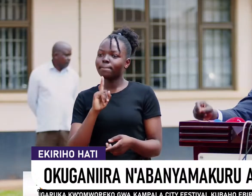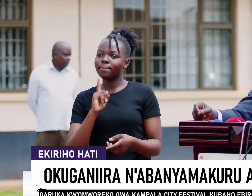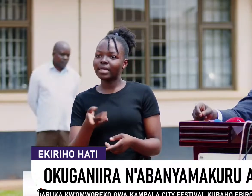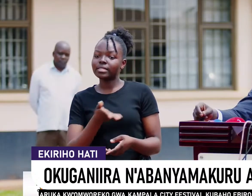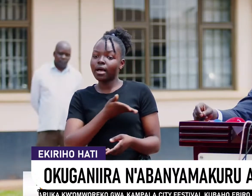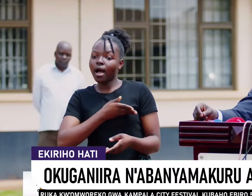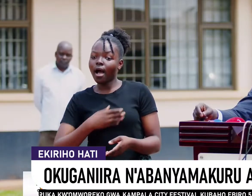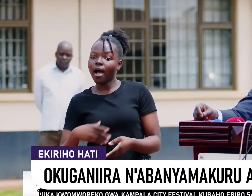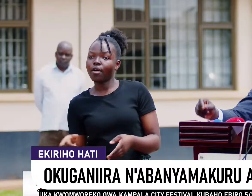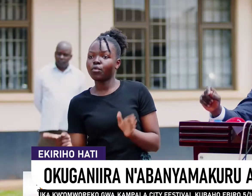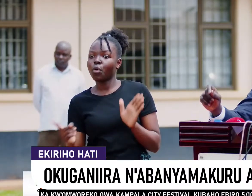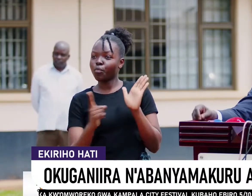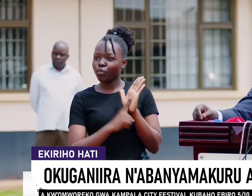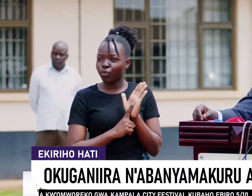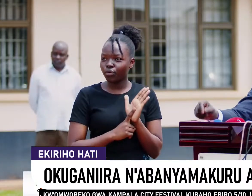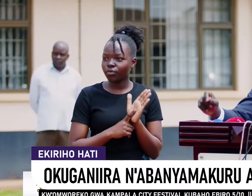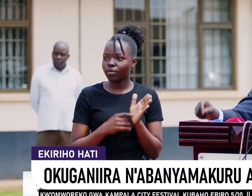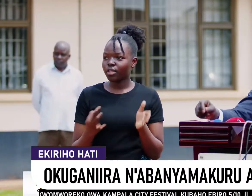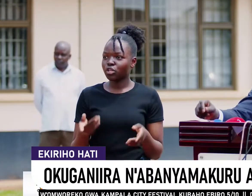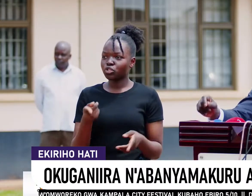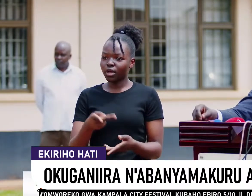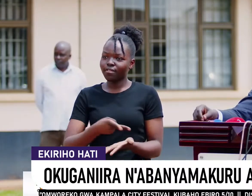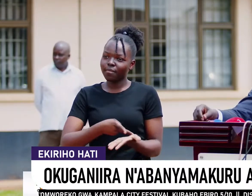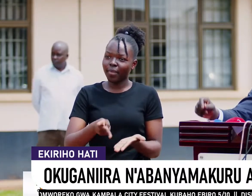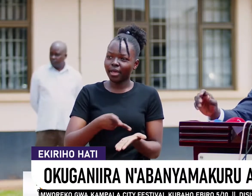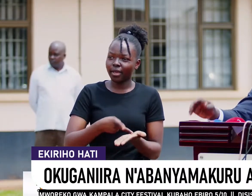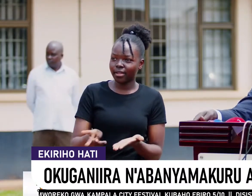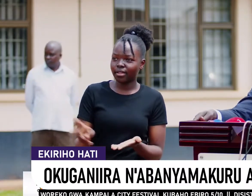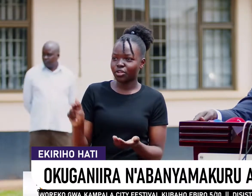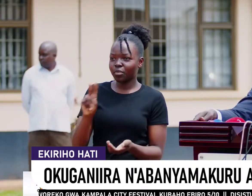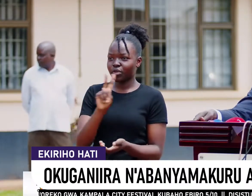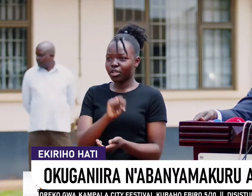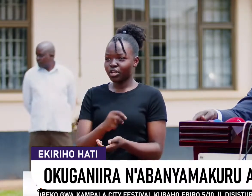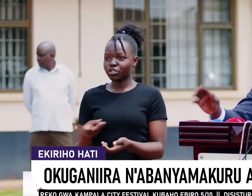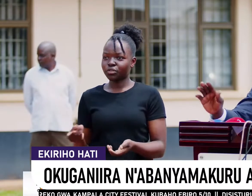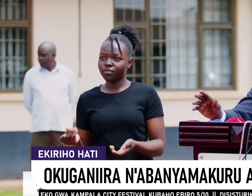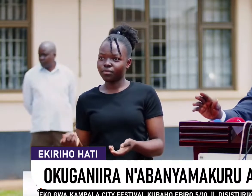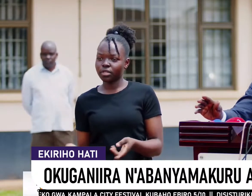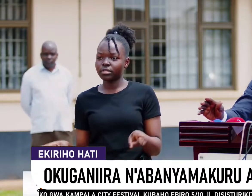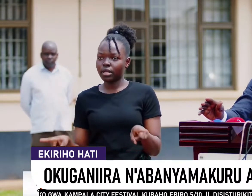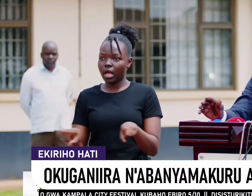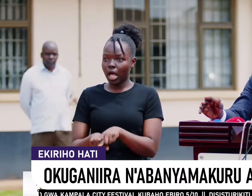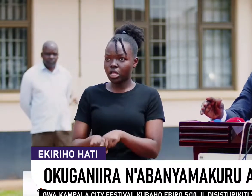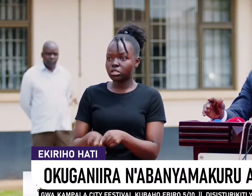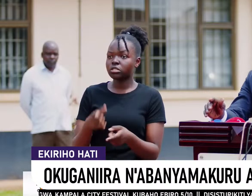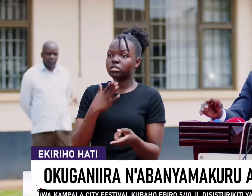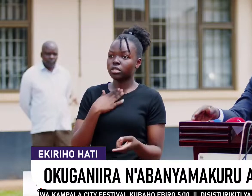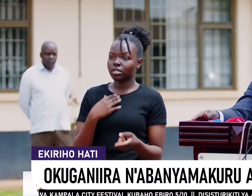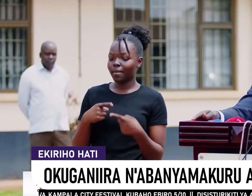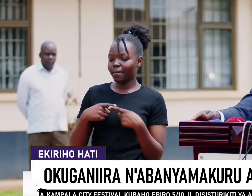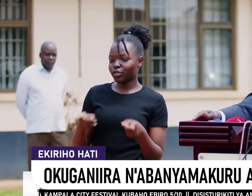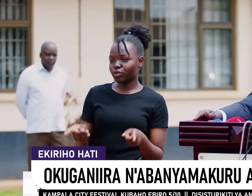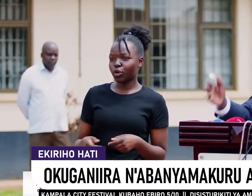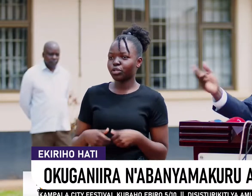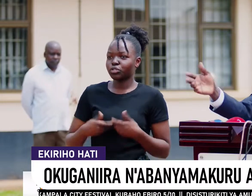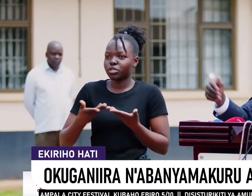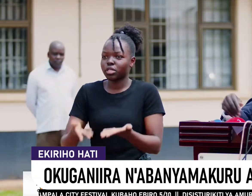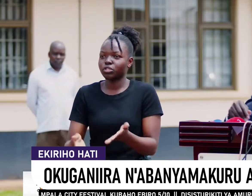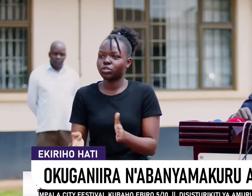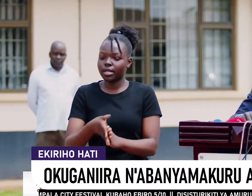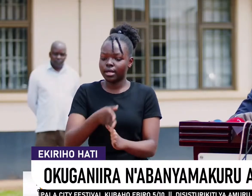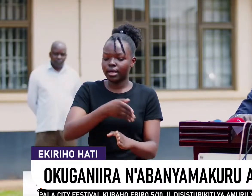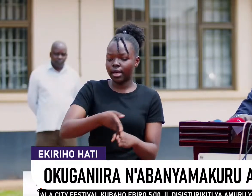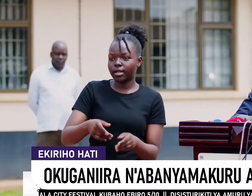or evidence that you have paid the nomination fees as required. So, but we are going to issue the guidelines which from